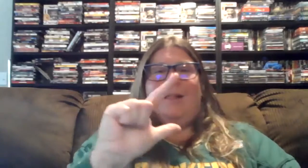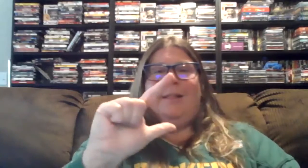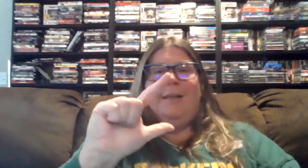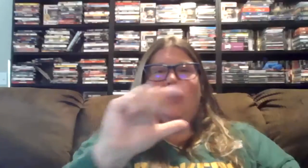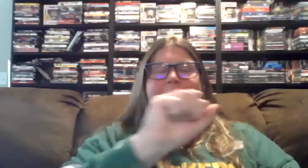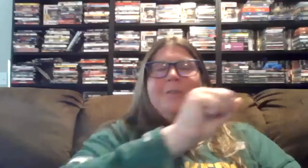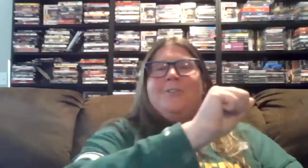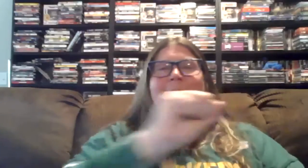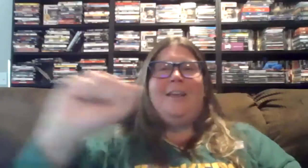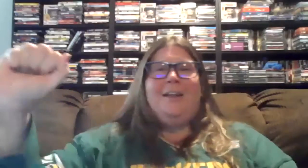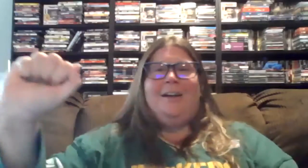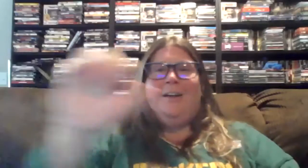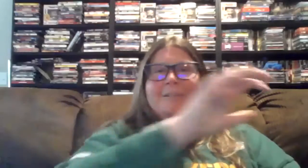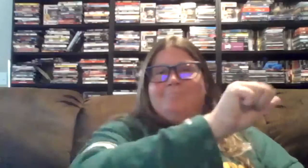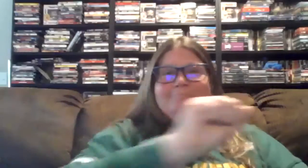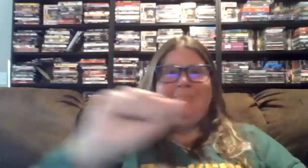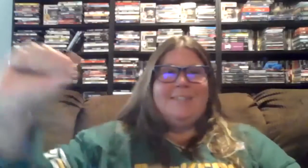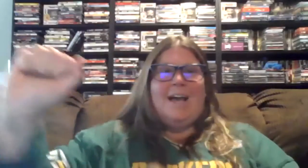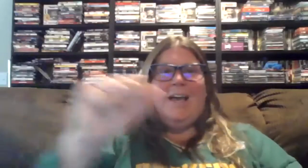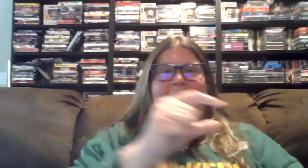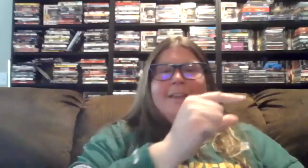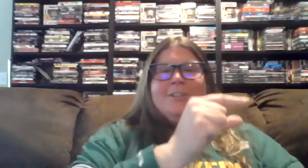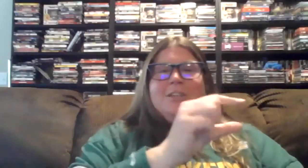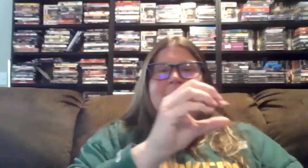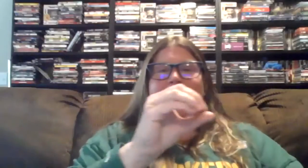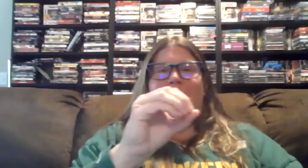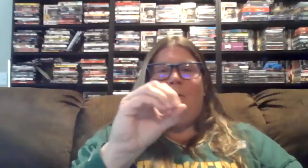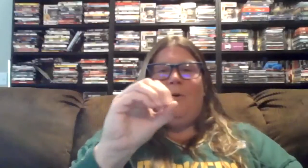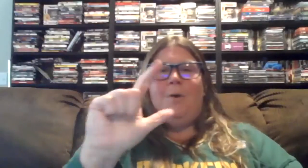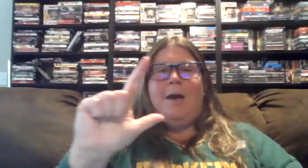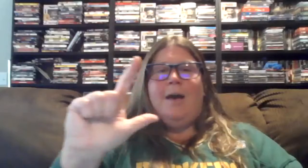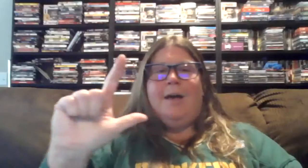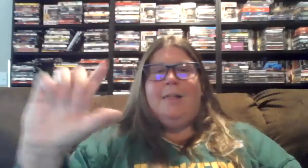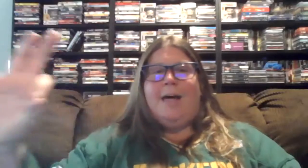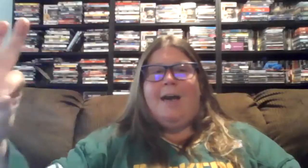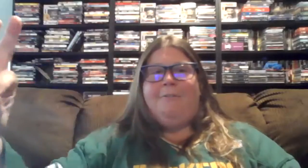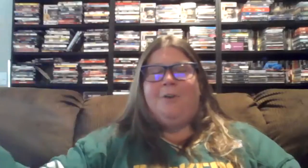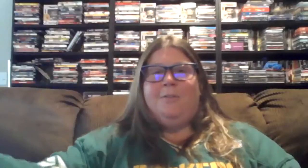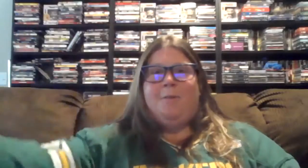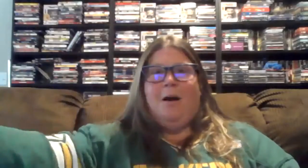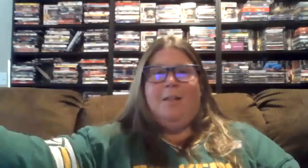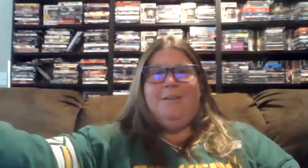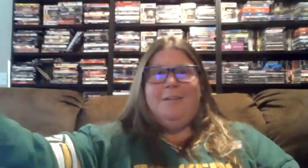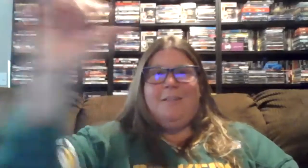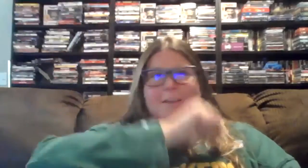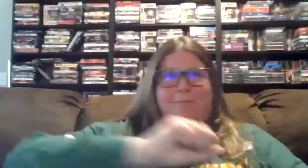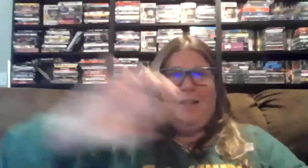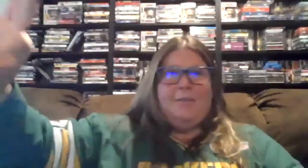GOL, it's supposed to do it in a sign. GOLF goes the ball, like it flies